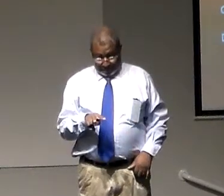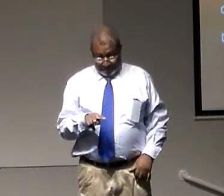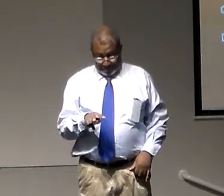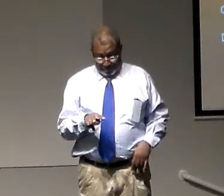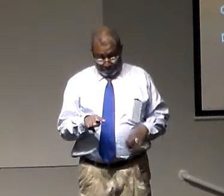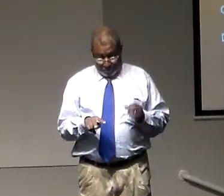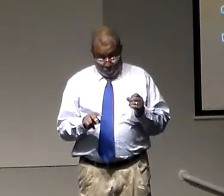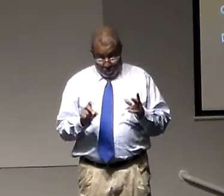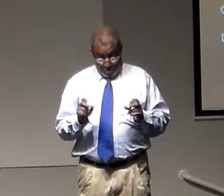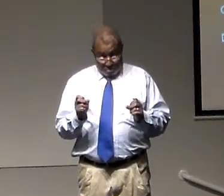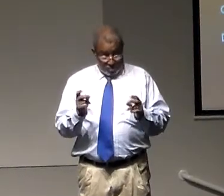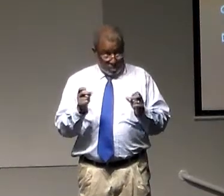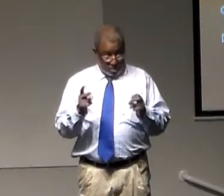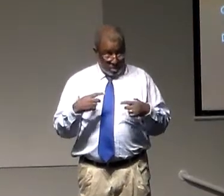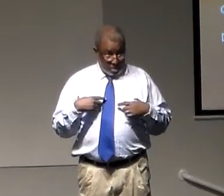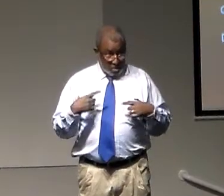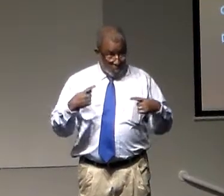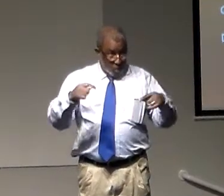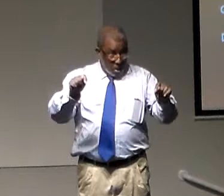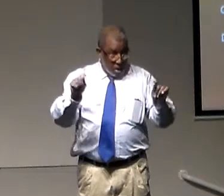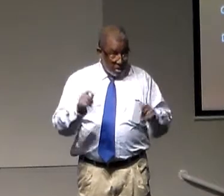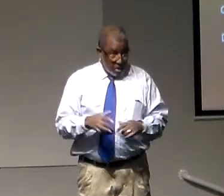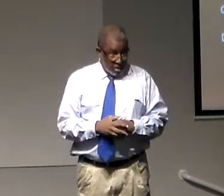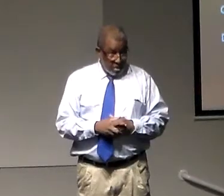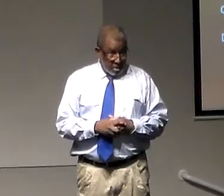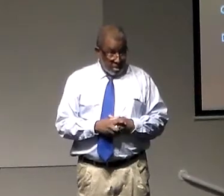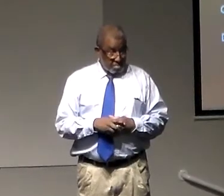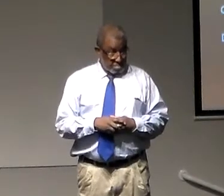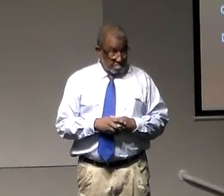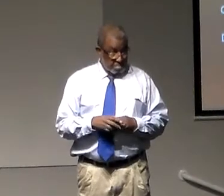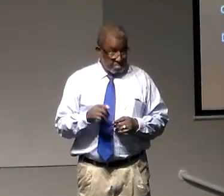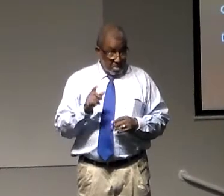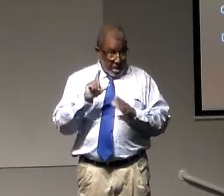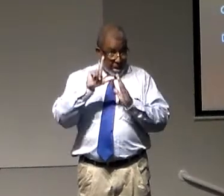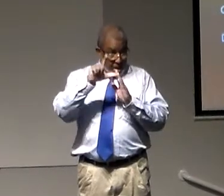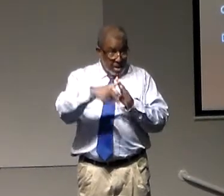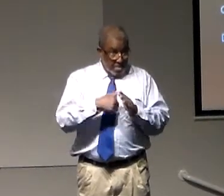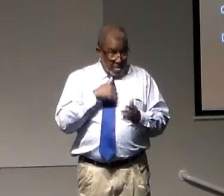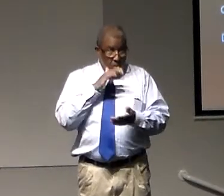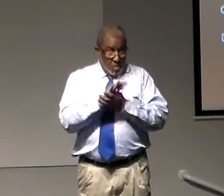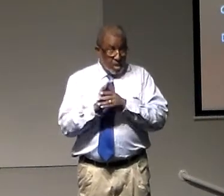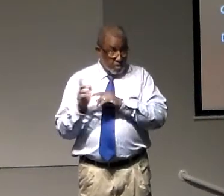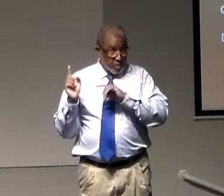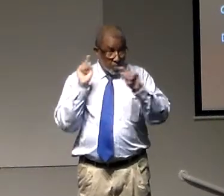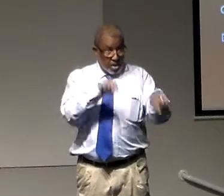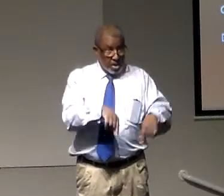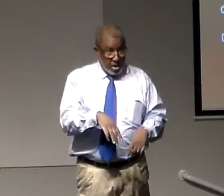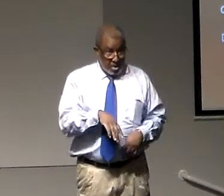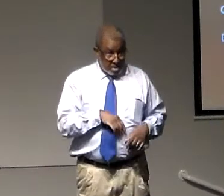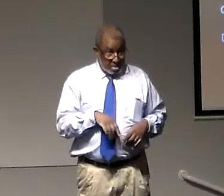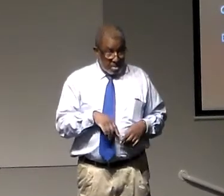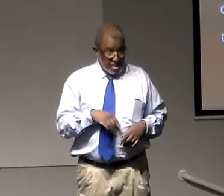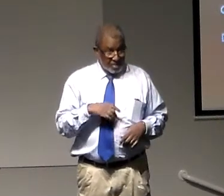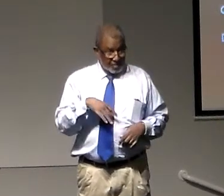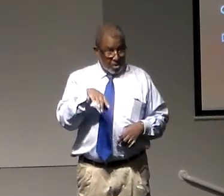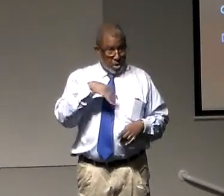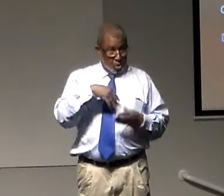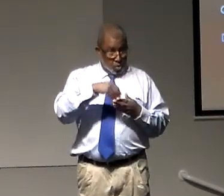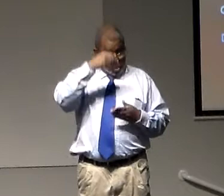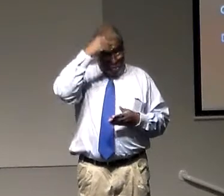her. So guess what? I tried. And later my wife did come over with me.